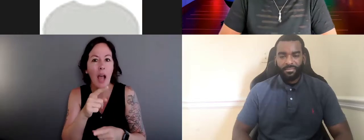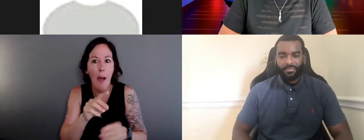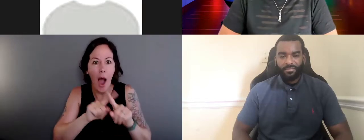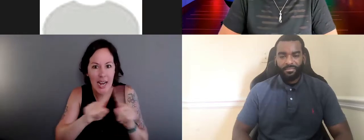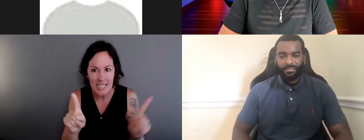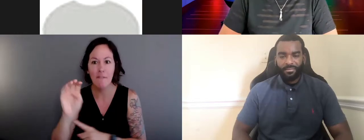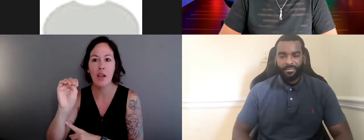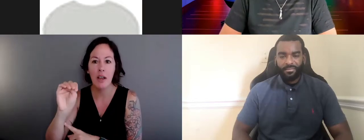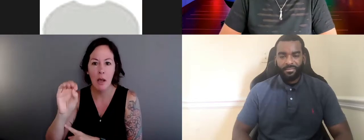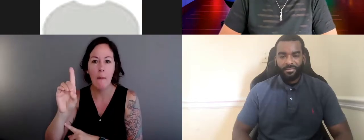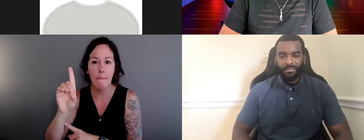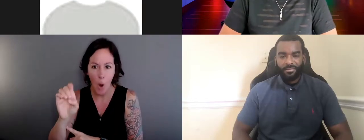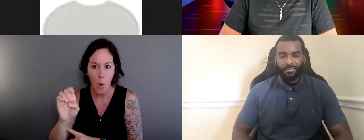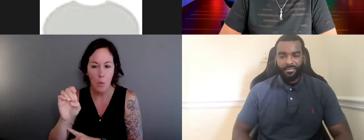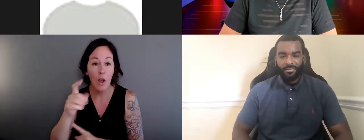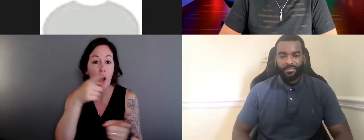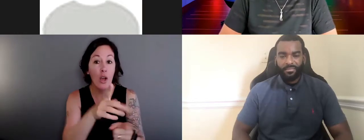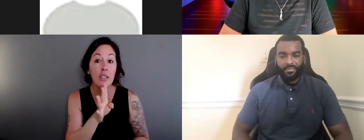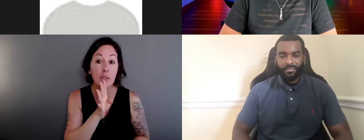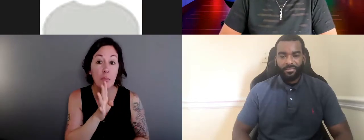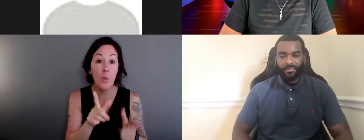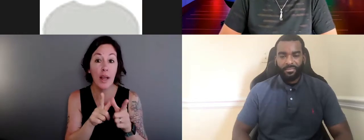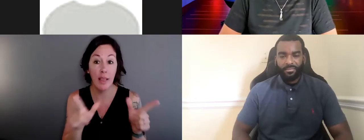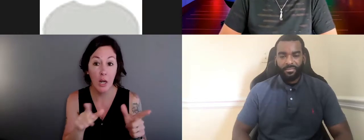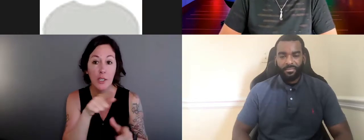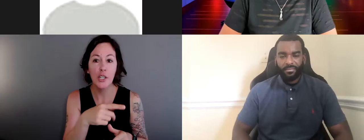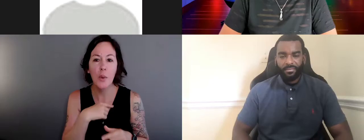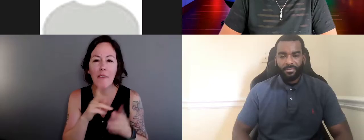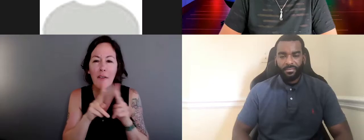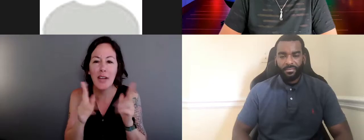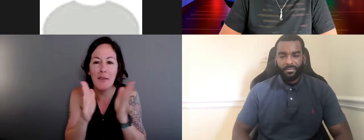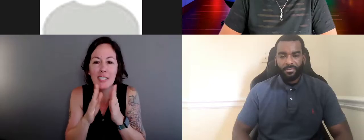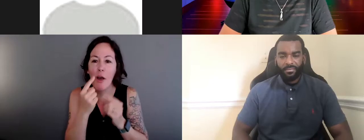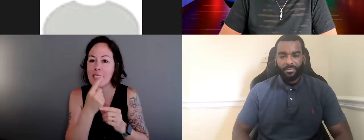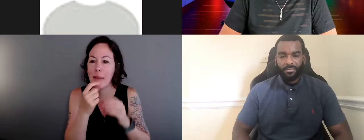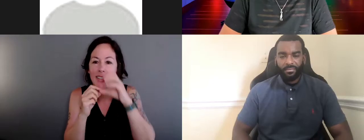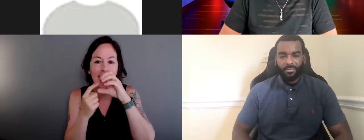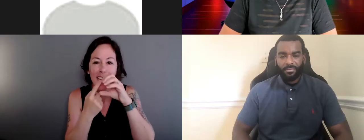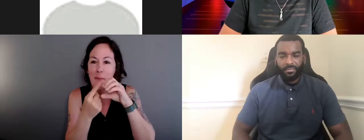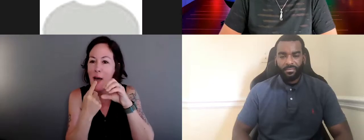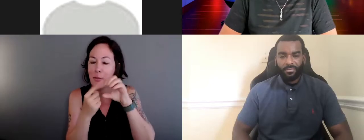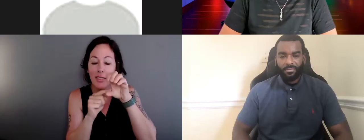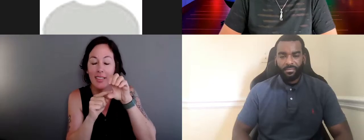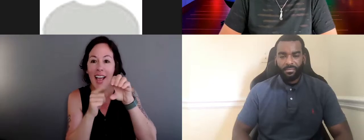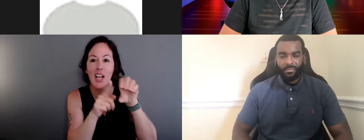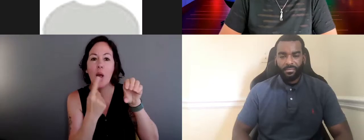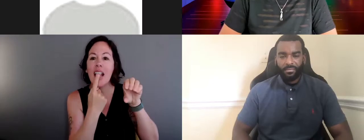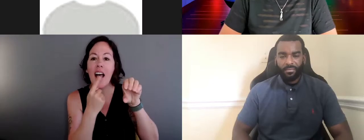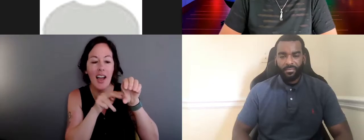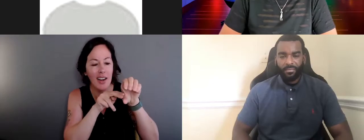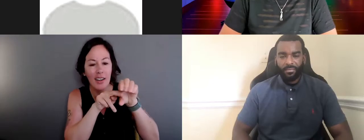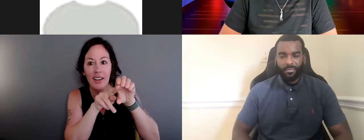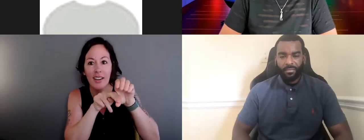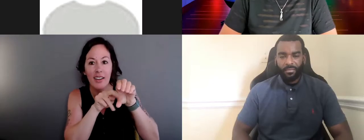different experience to you. And it is because it's a different mode. You use a spoken language. You have a